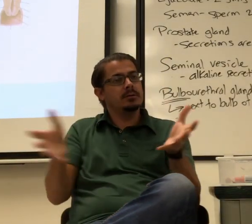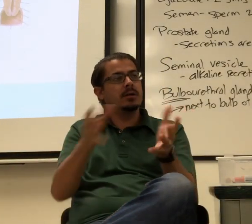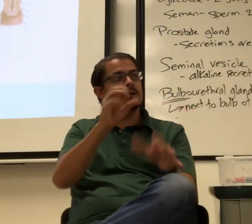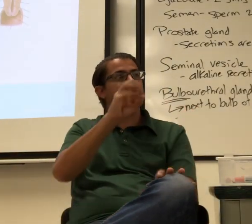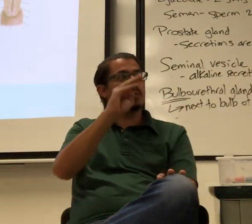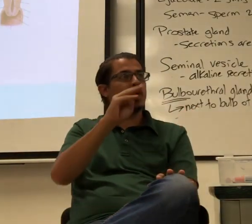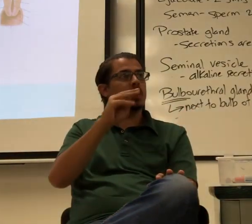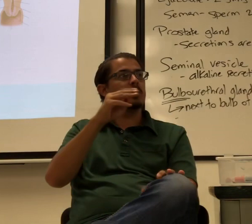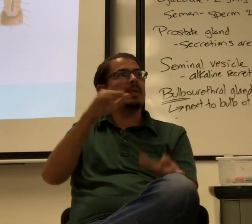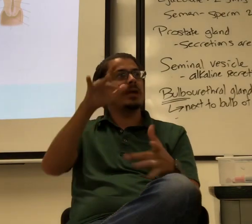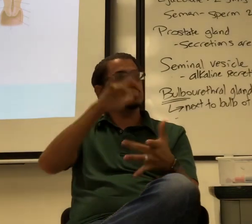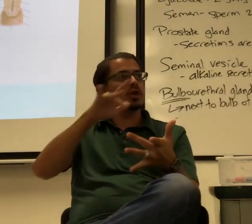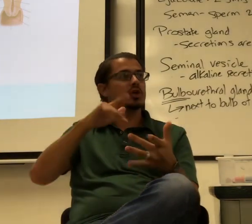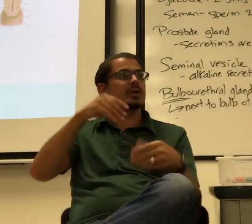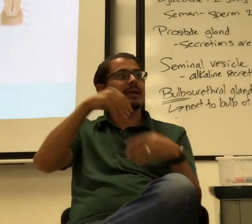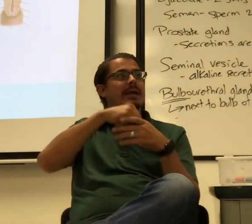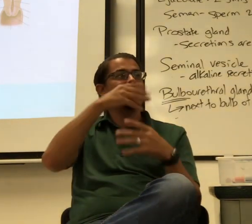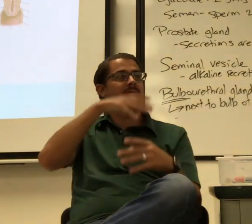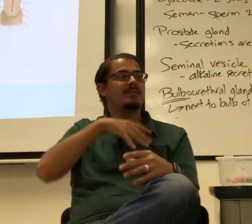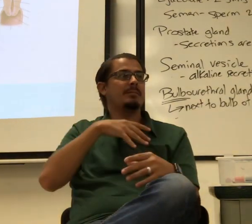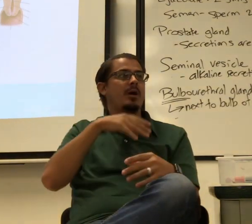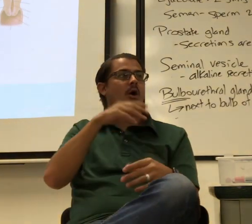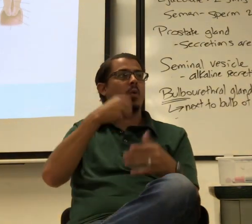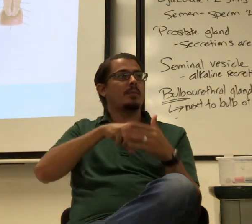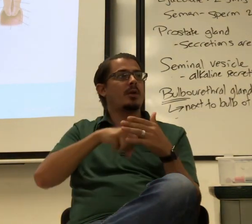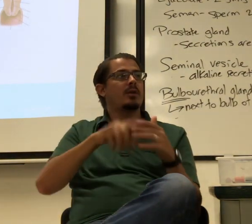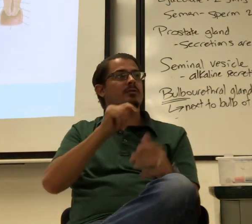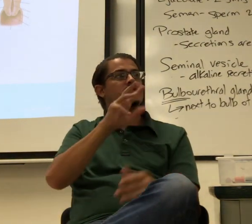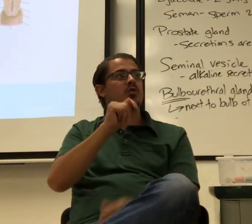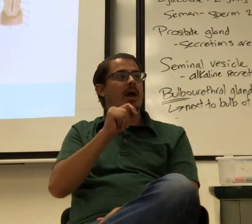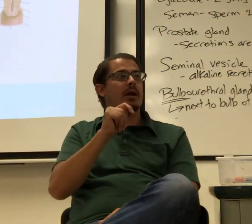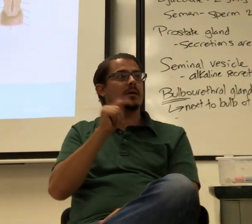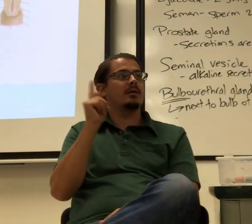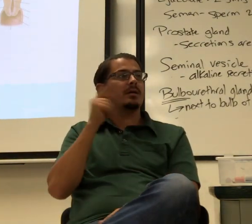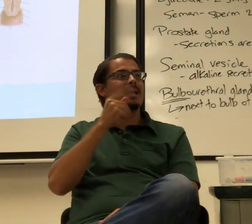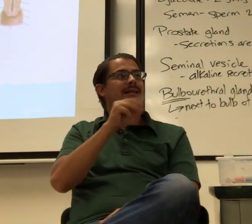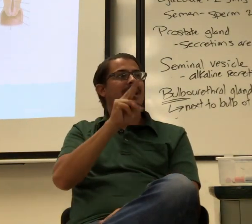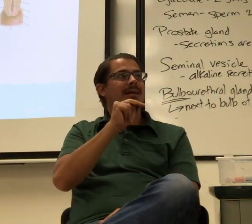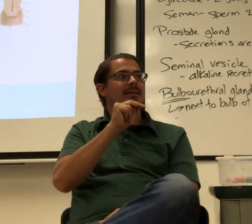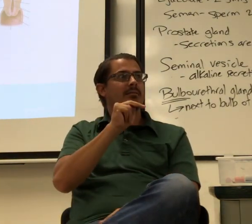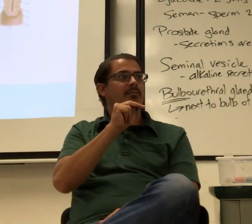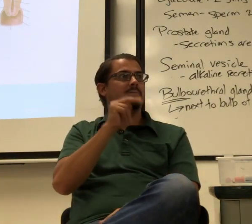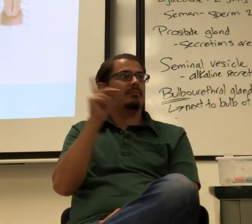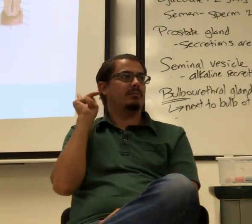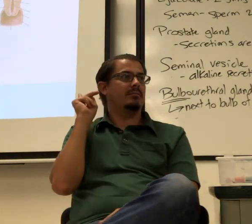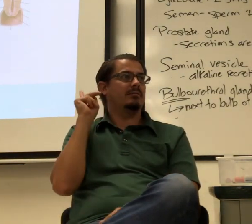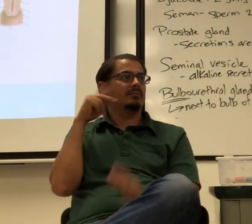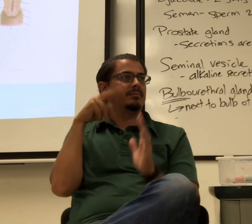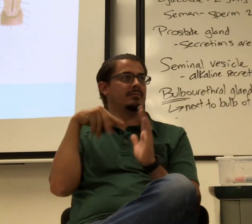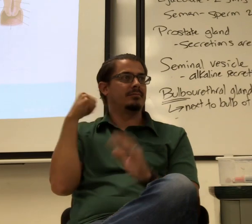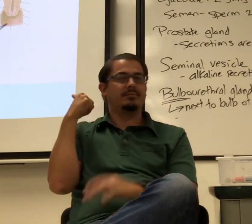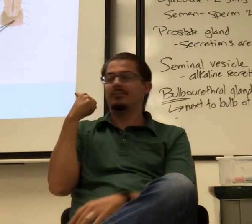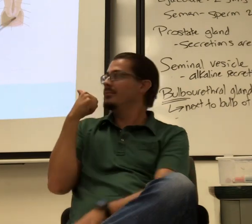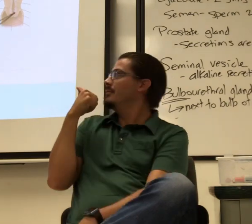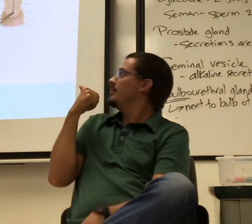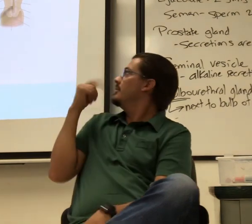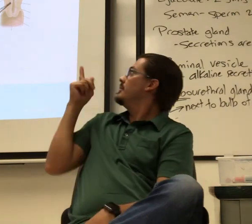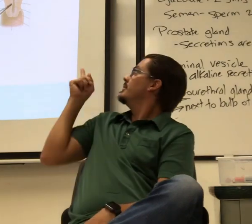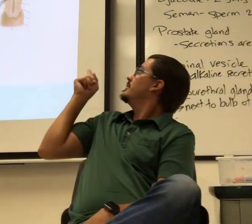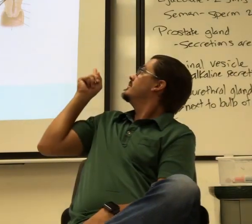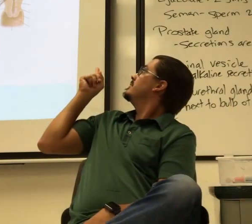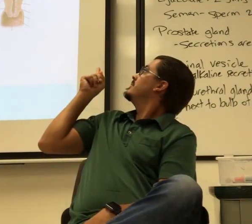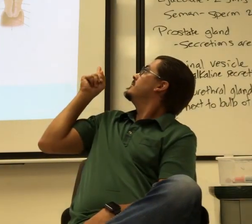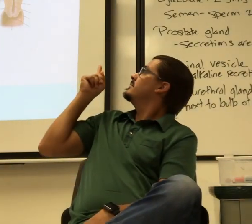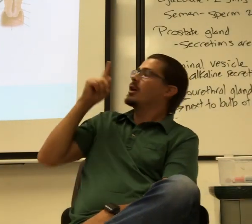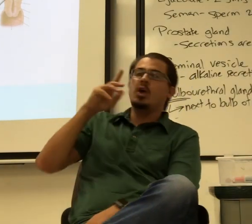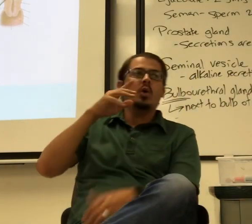that journey within the female reproductive tract. Prostaglandins will cause reverse peristalsis of the uterine smooth muscle, so it'll help wash it up